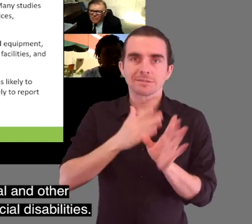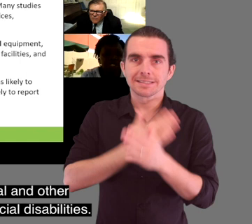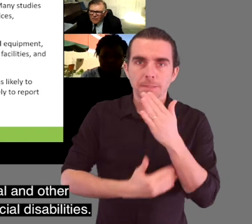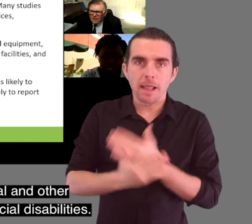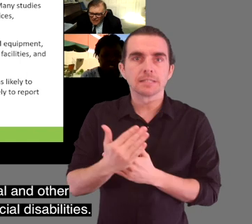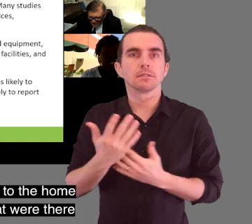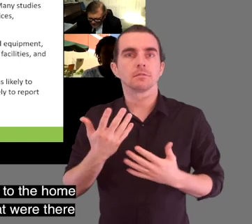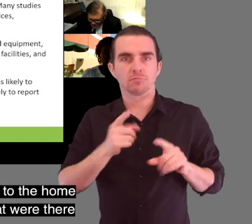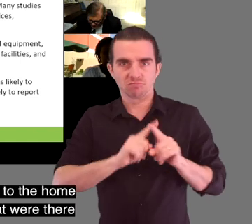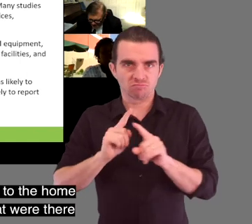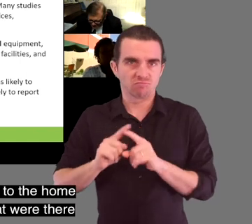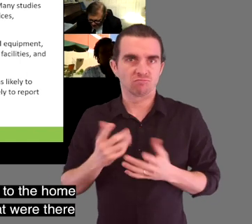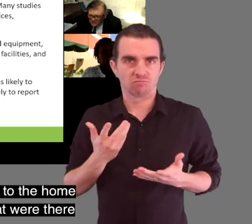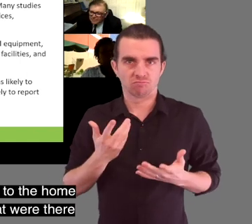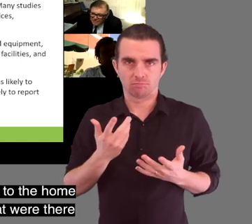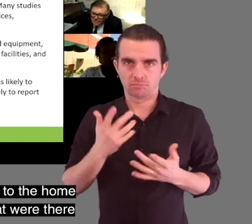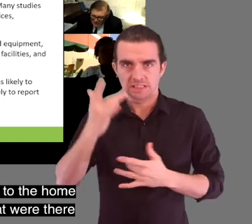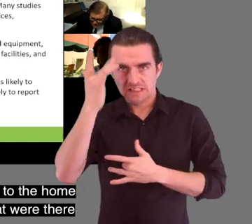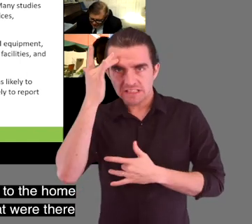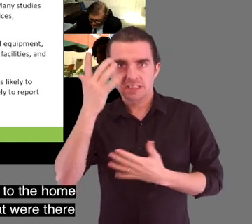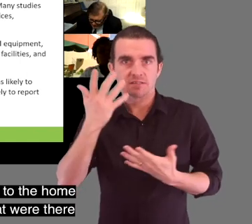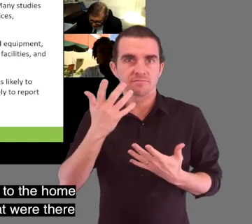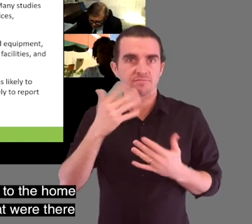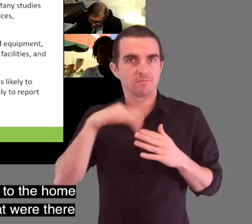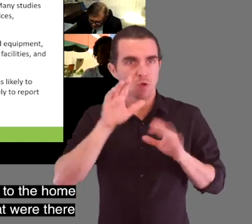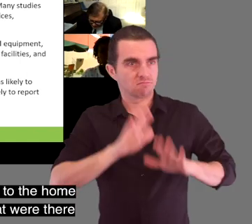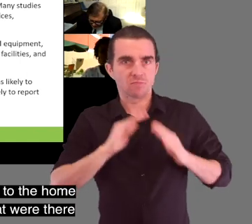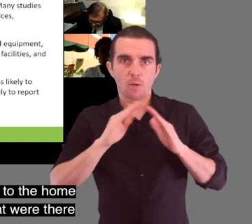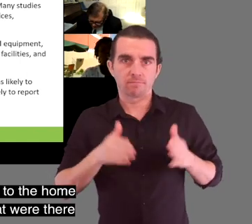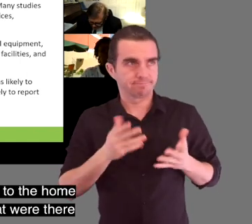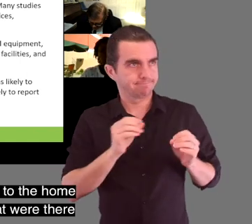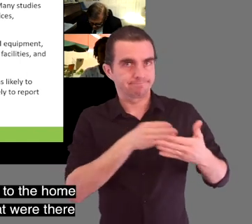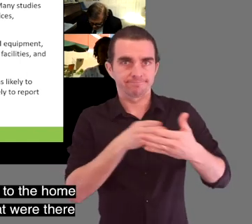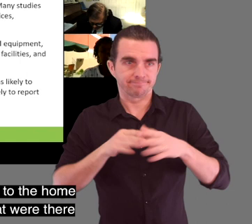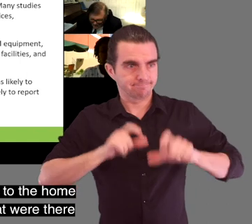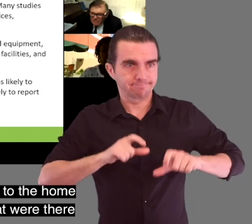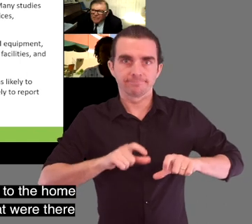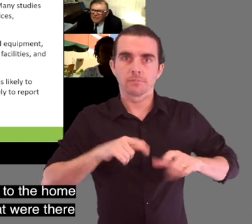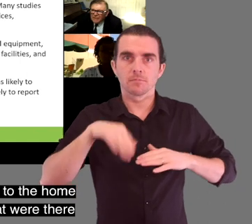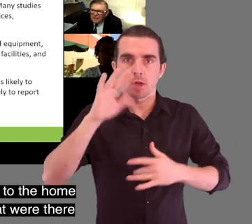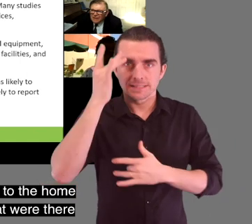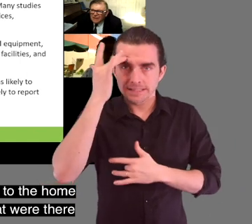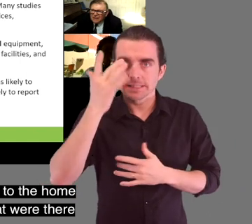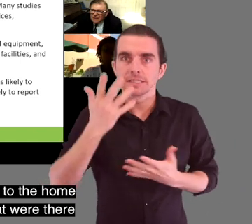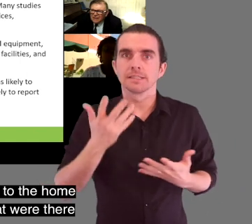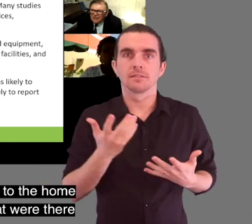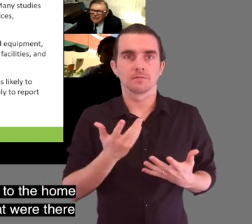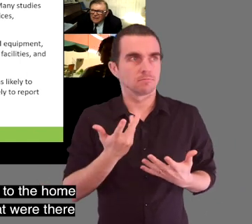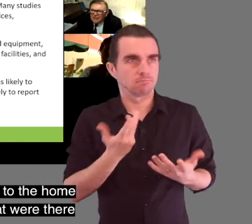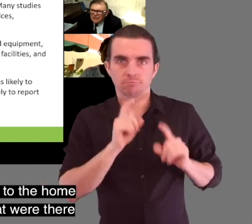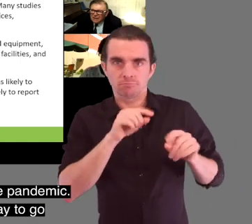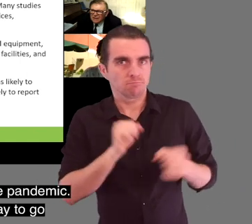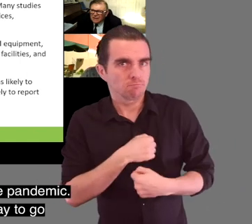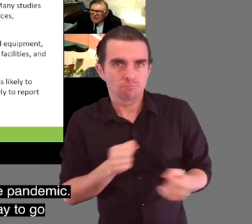psychosocial disabilities. It brought sickness more to the home because of the barriers that